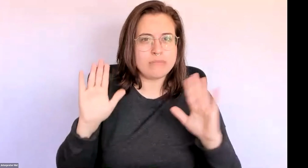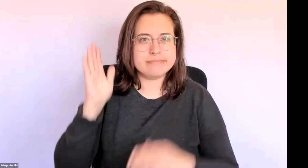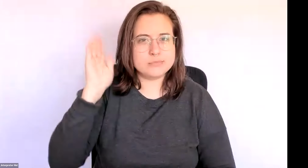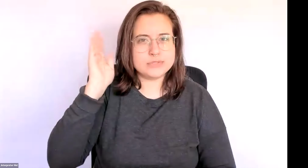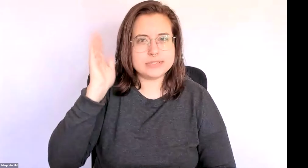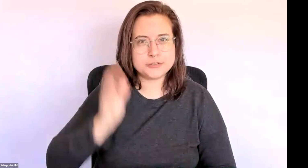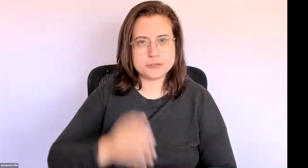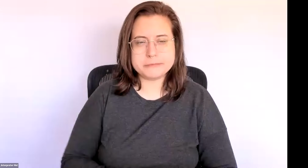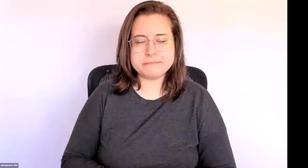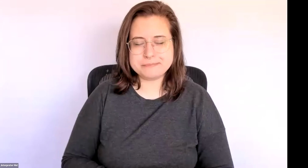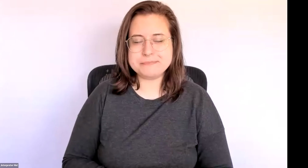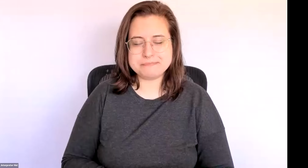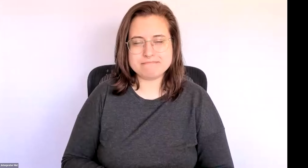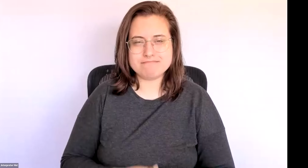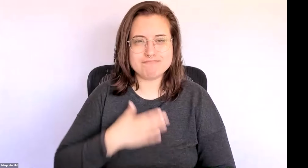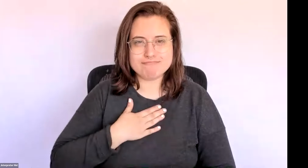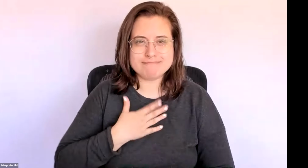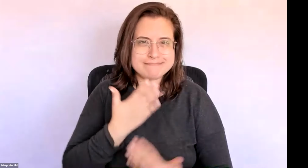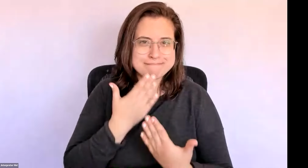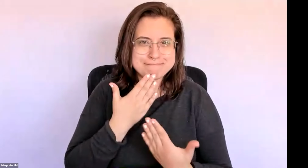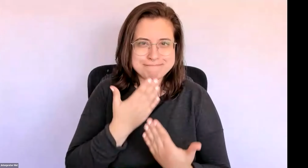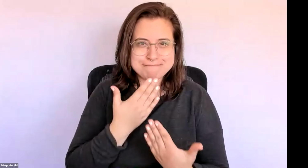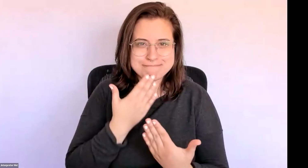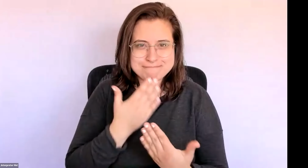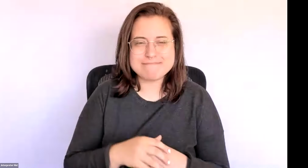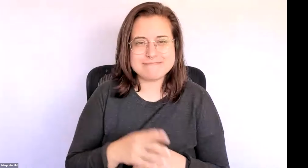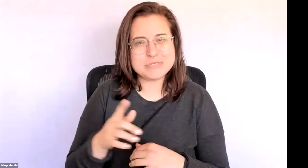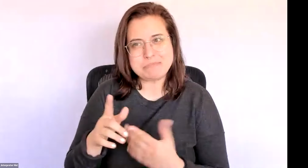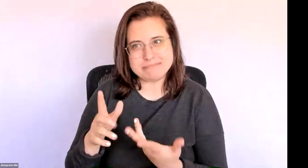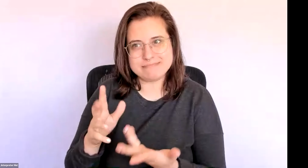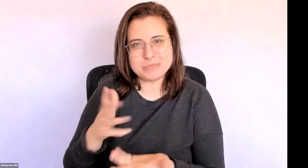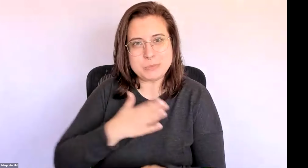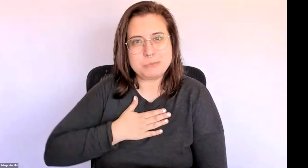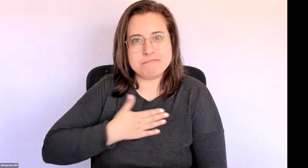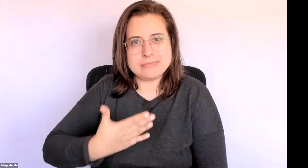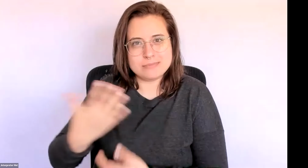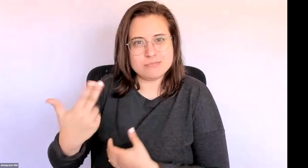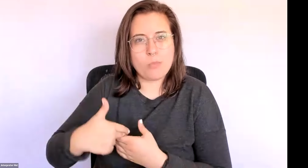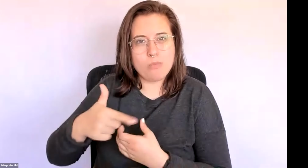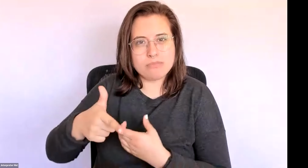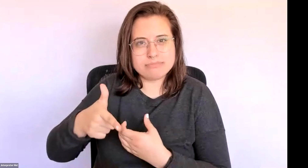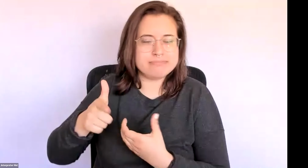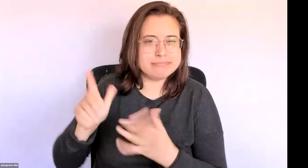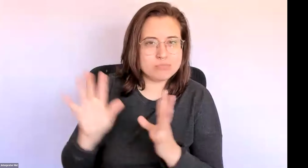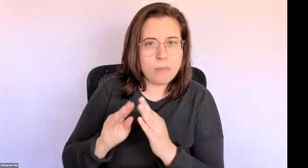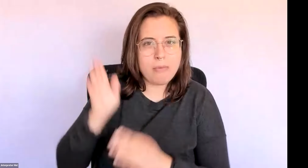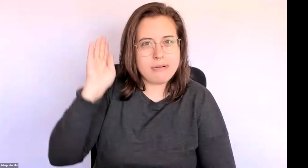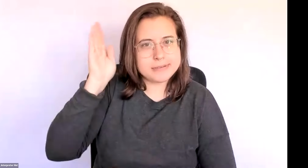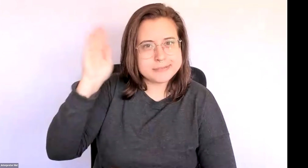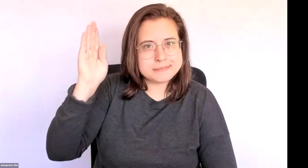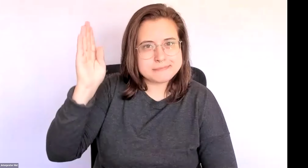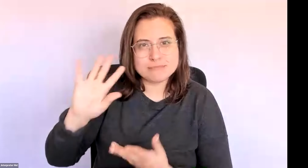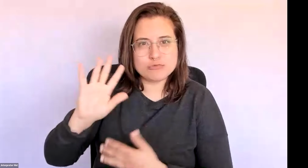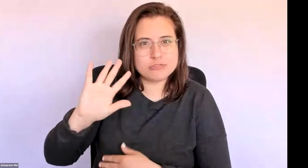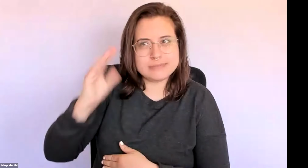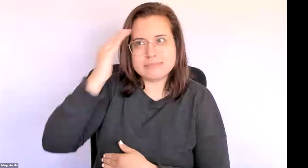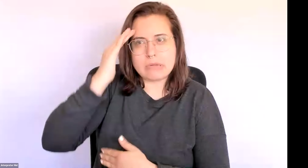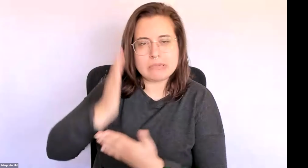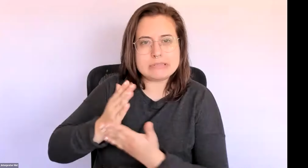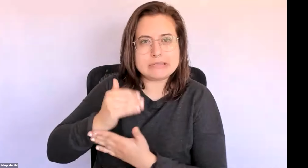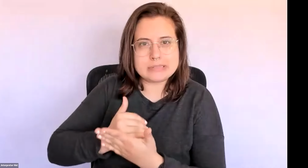presentation. We cannot thank her enough for agreeing to do this webinar with us and sharing all of her knowledge with us.